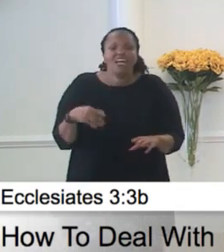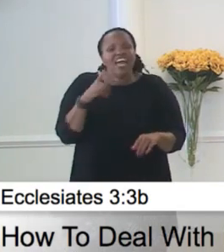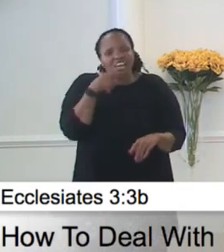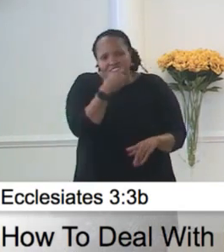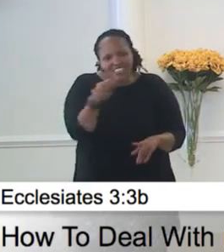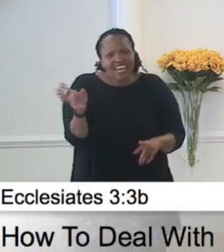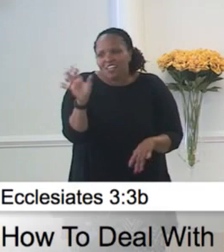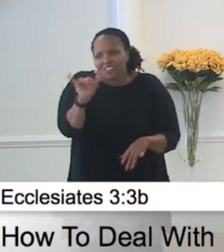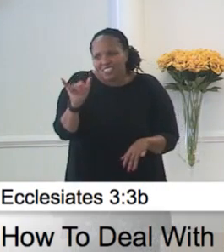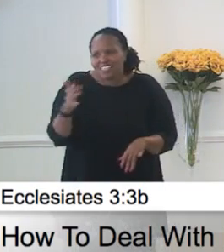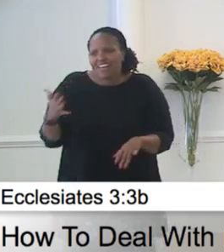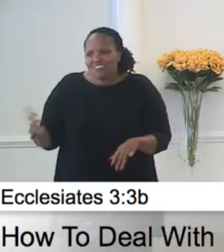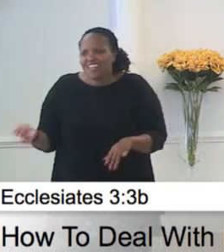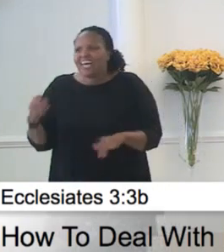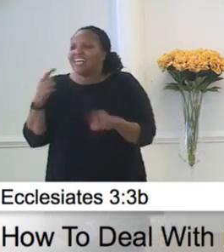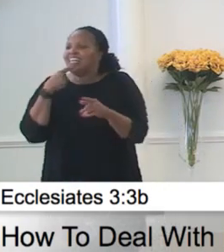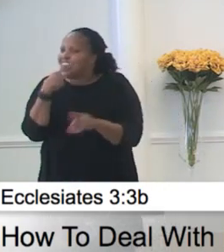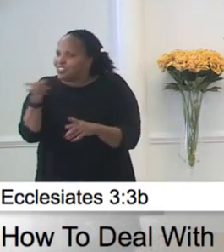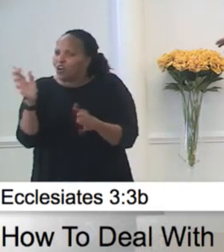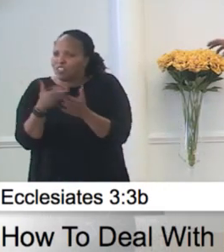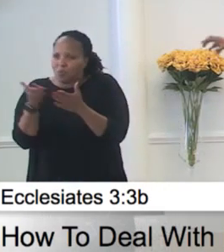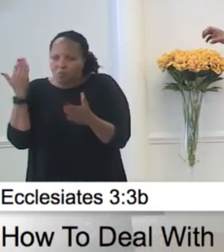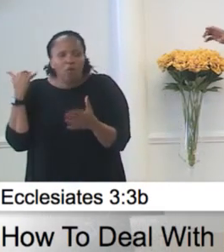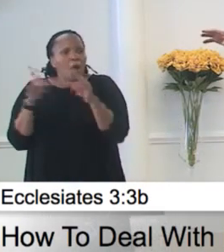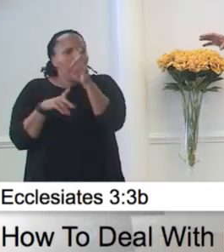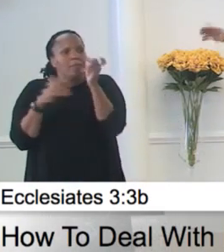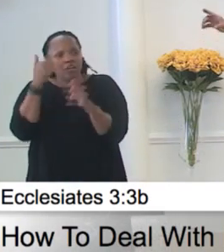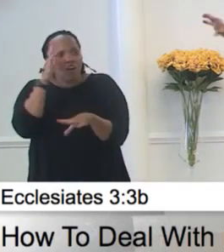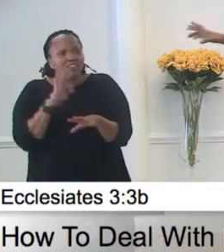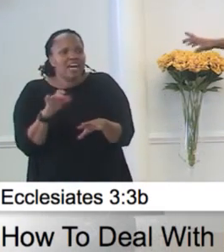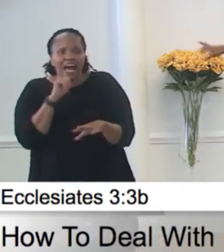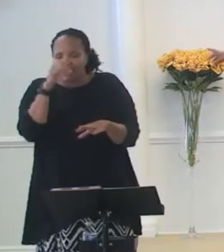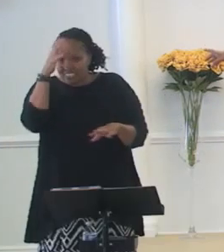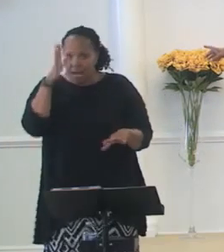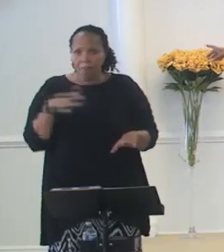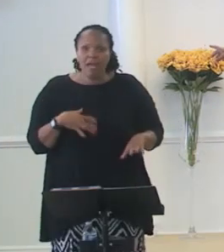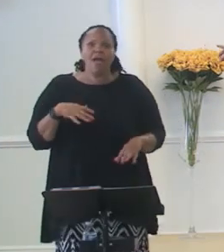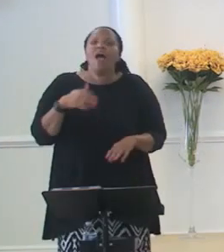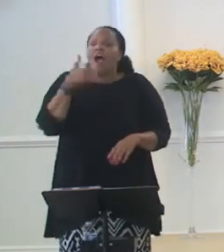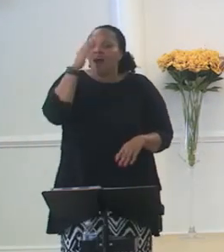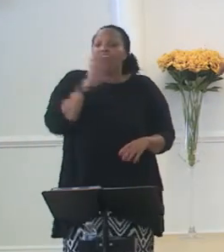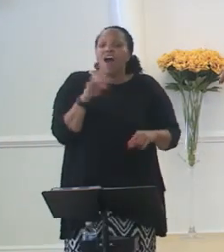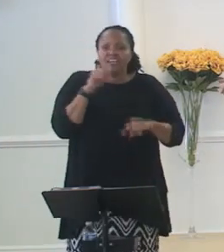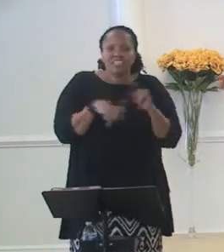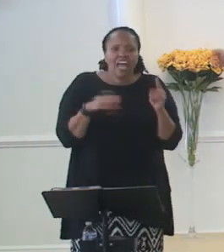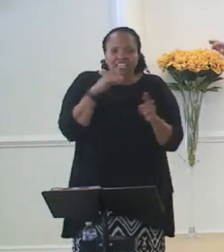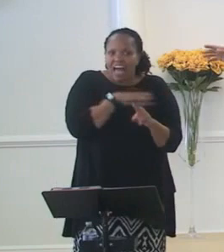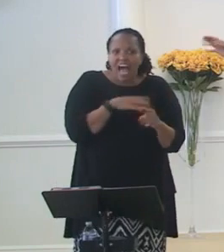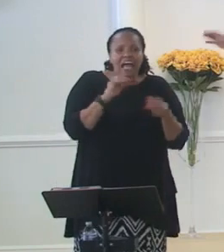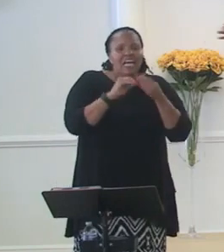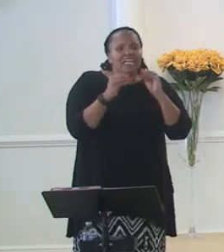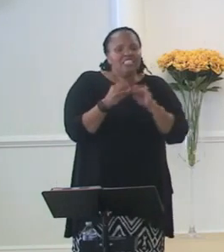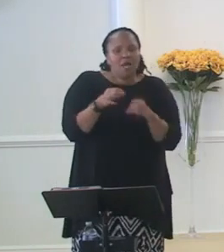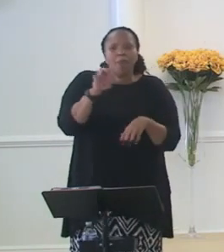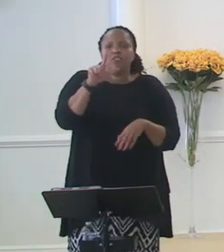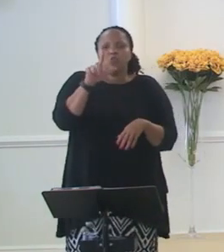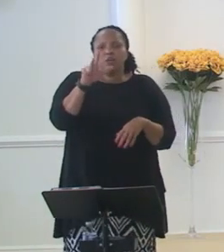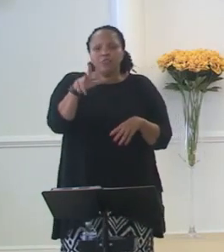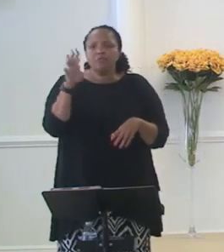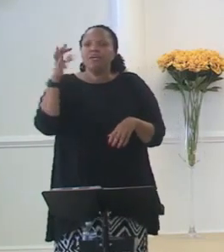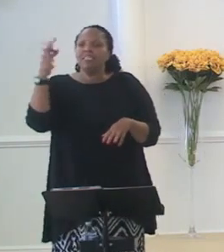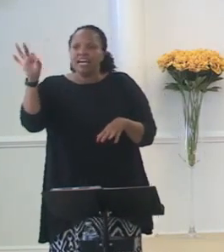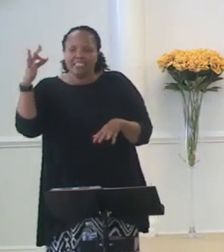you before you went in. Because God is not man that he shall lie. Numbers 23:19. He's not going to lie to